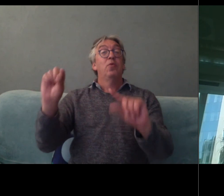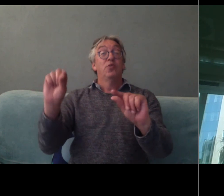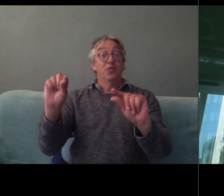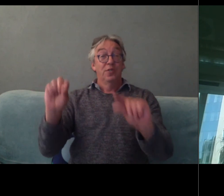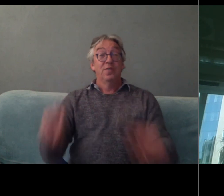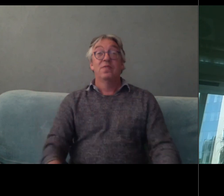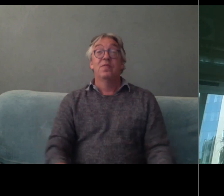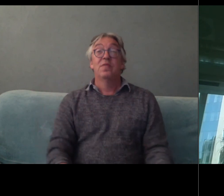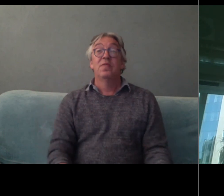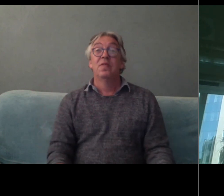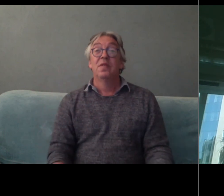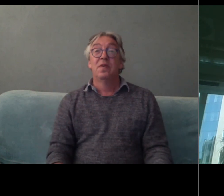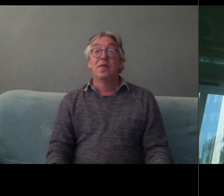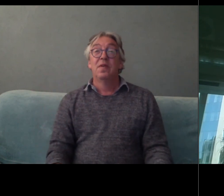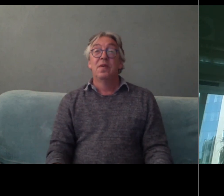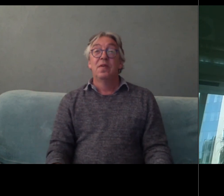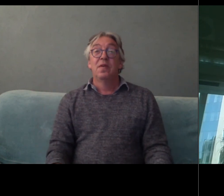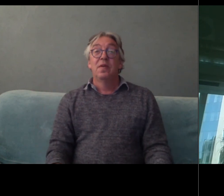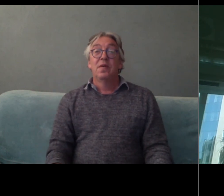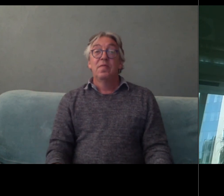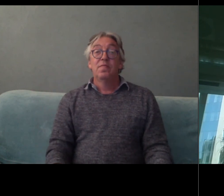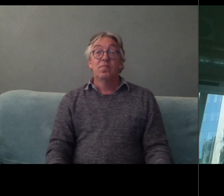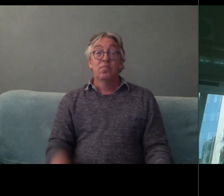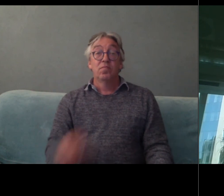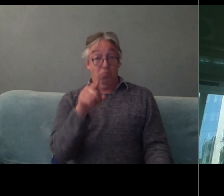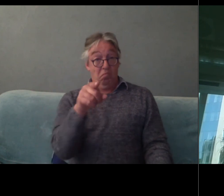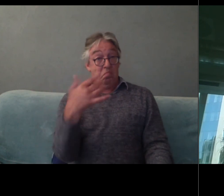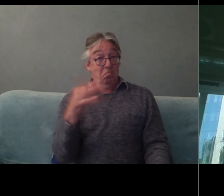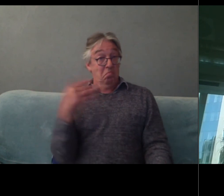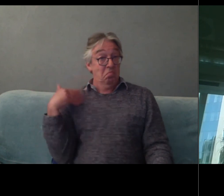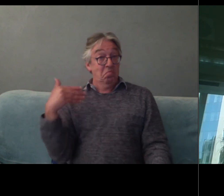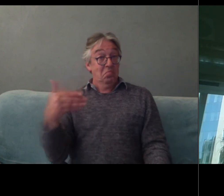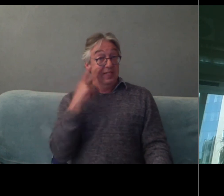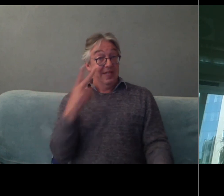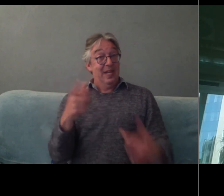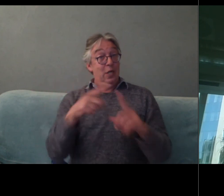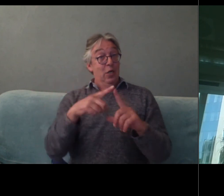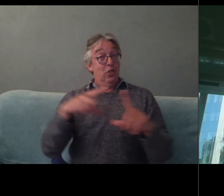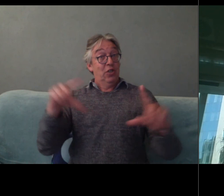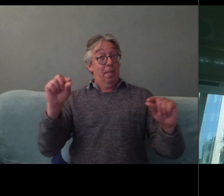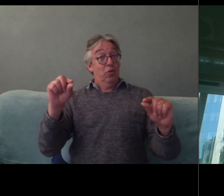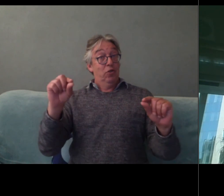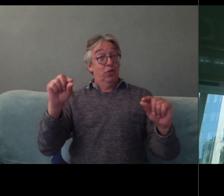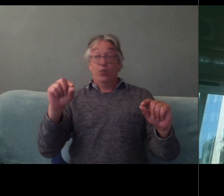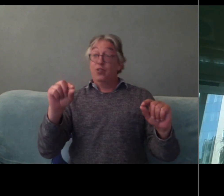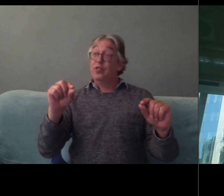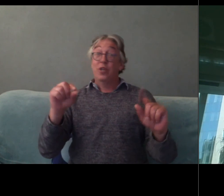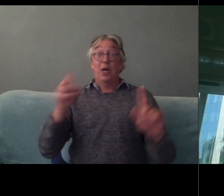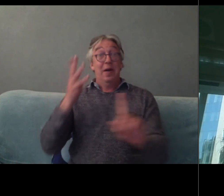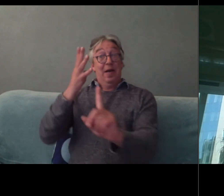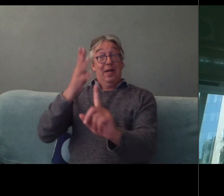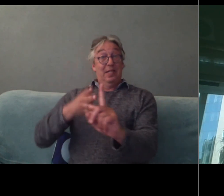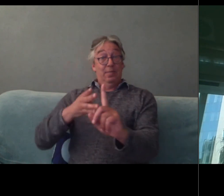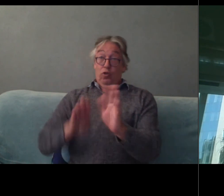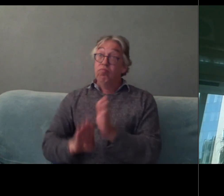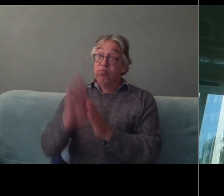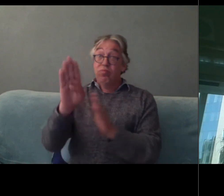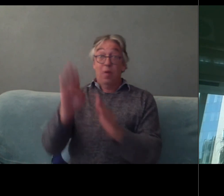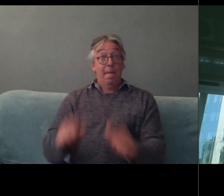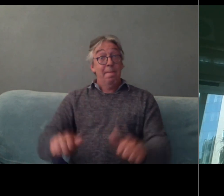Have you seen any notable improvements in recent years in Cyprus, or has it become more difficult for persons